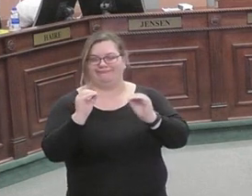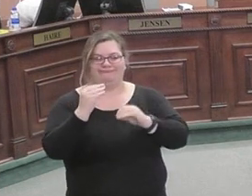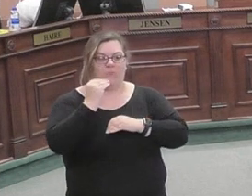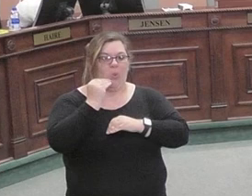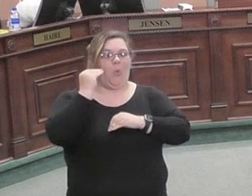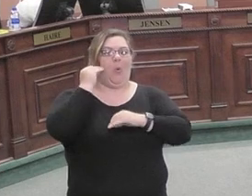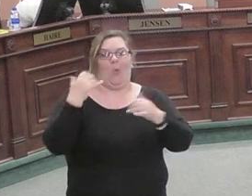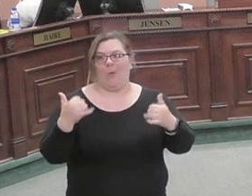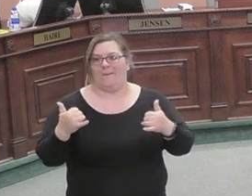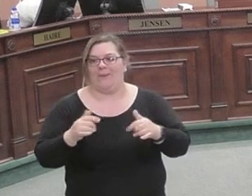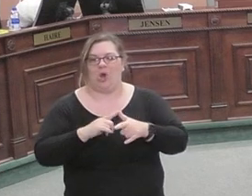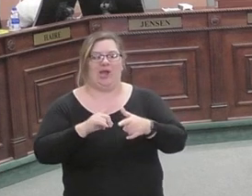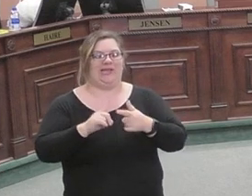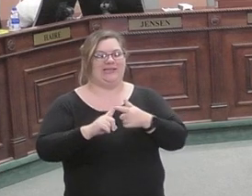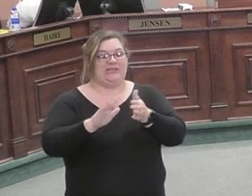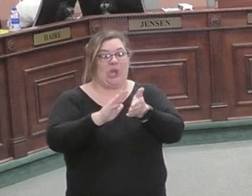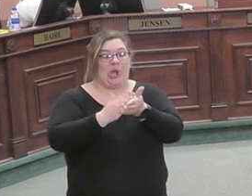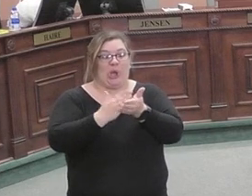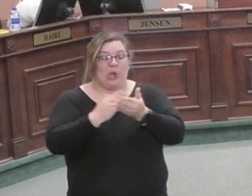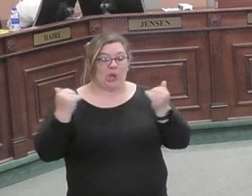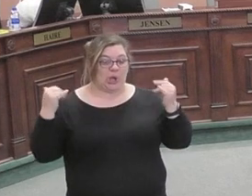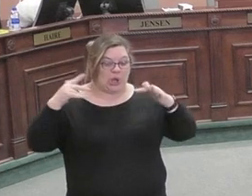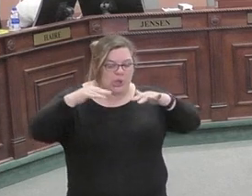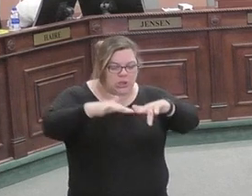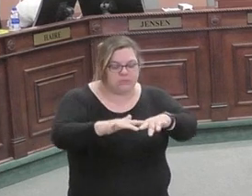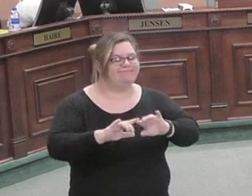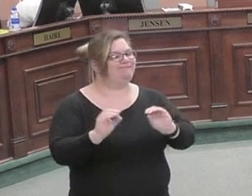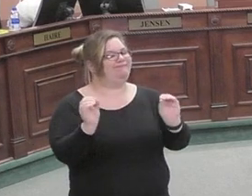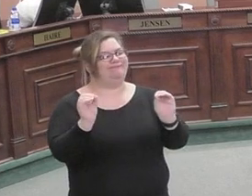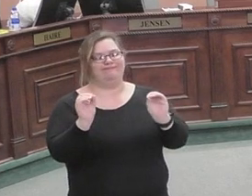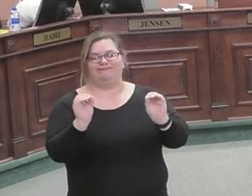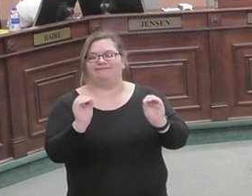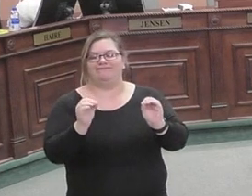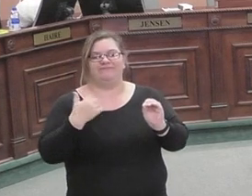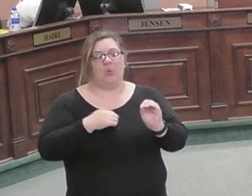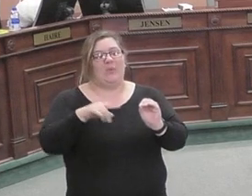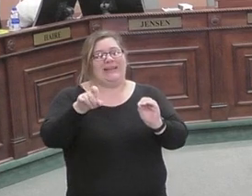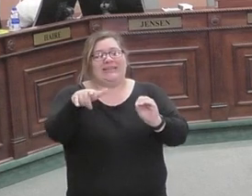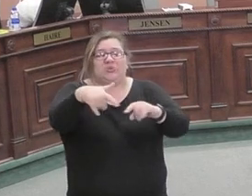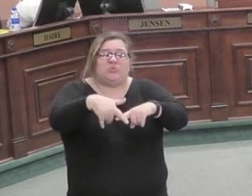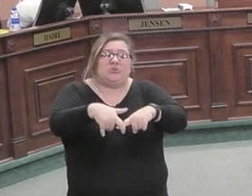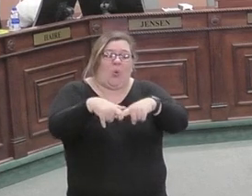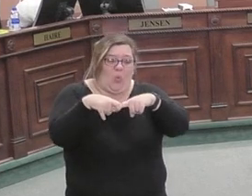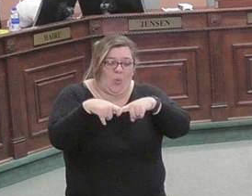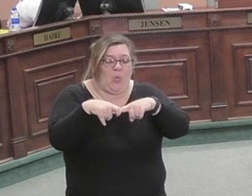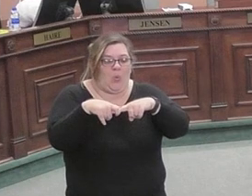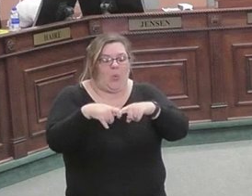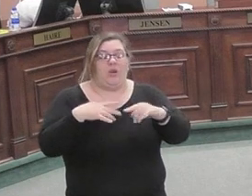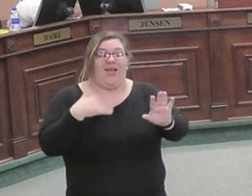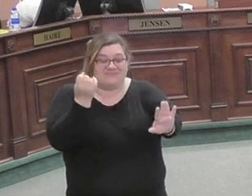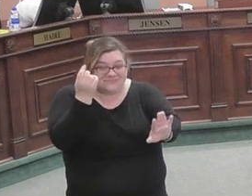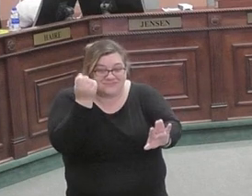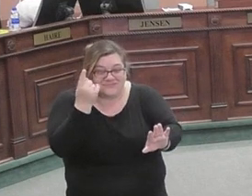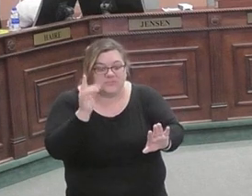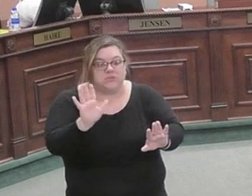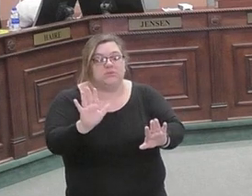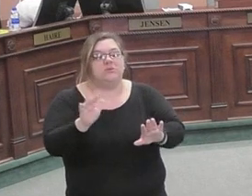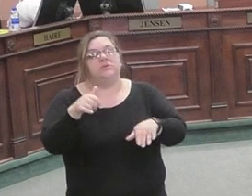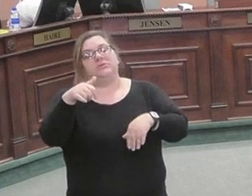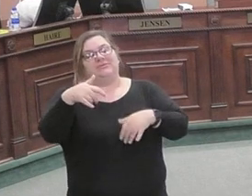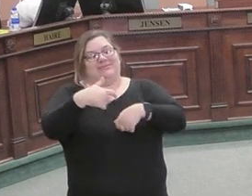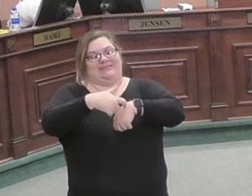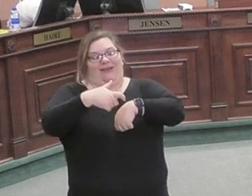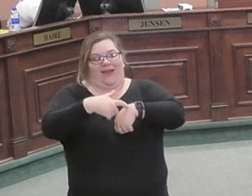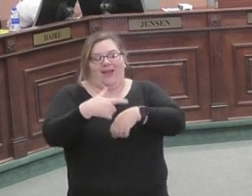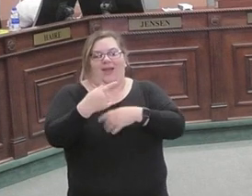or cookouts. Folks, all of that are things that we need you to put on hold. We understand that this is the time of